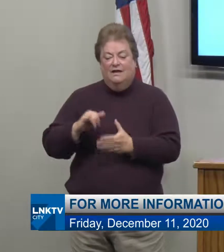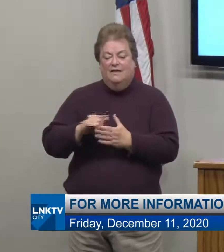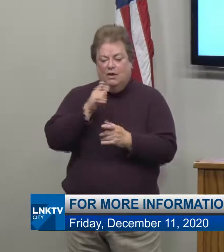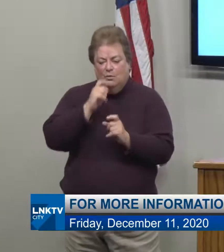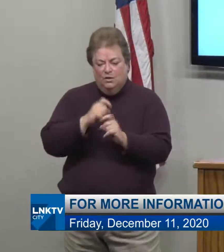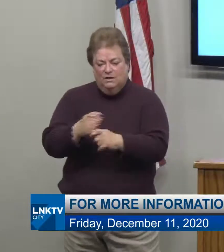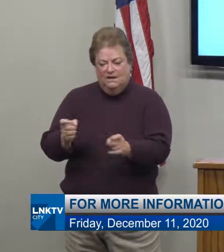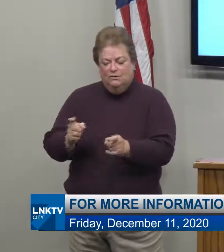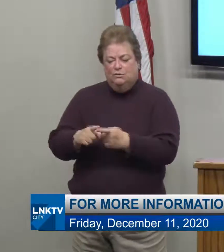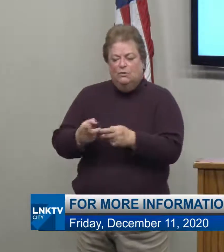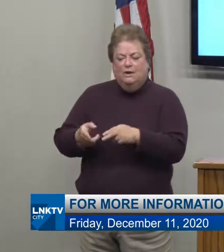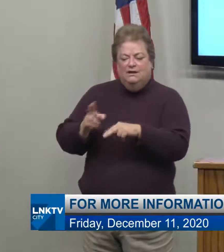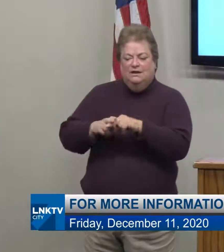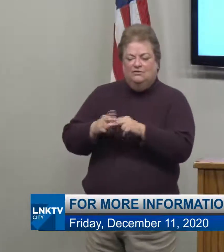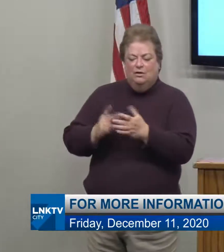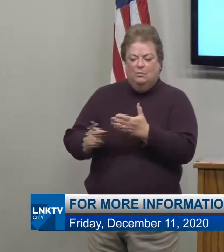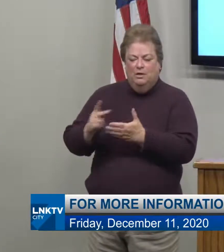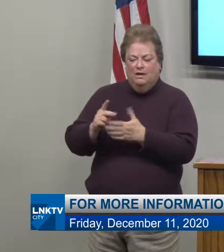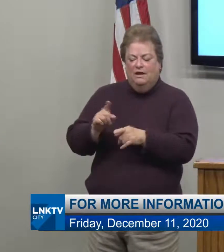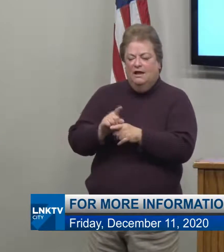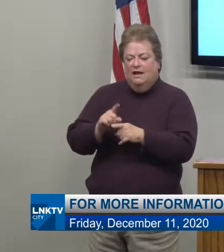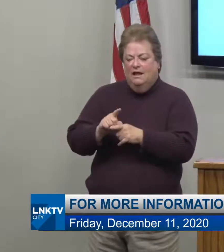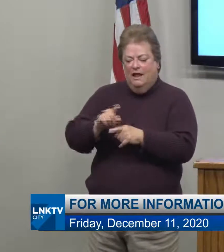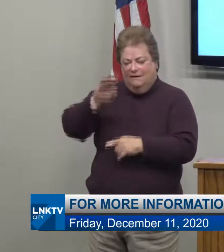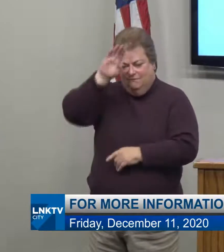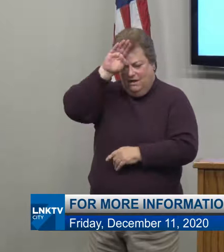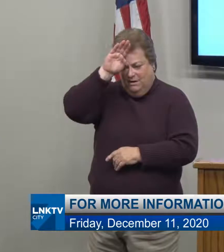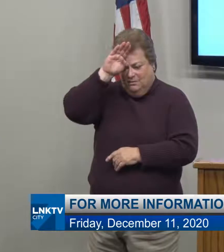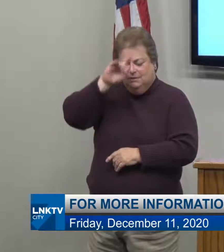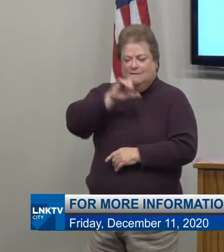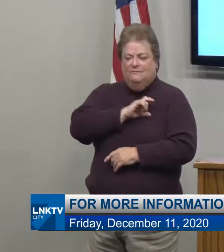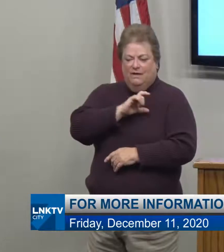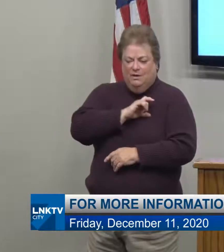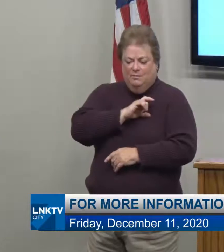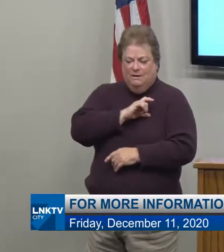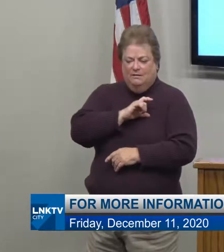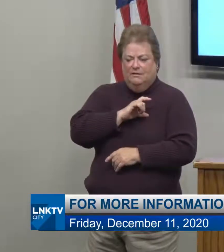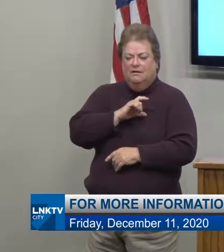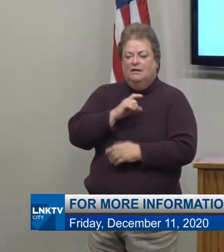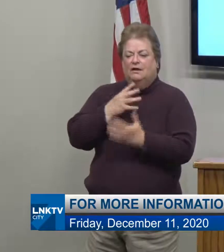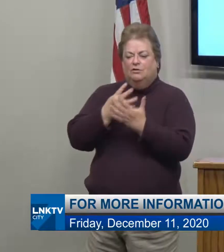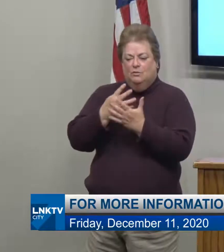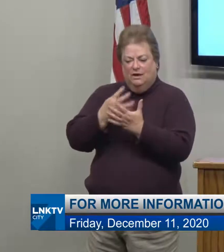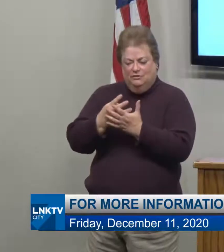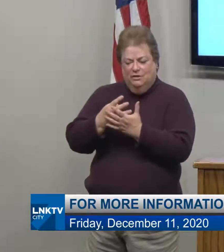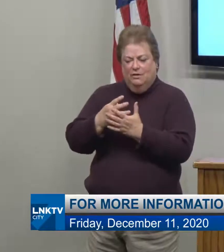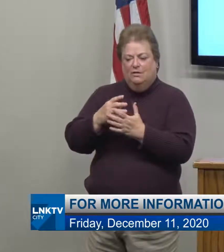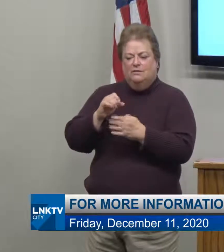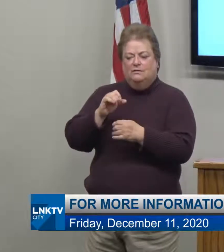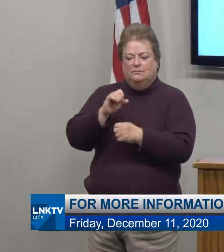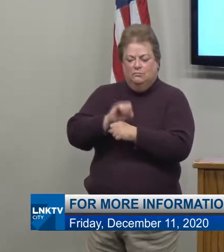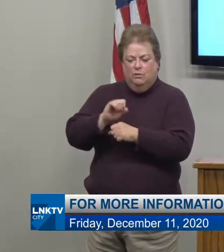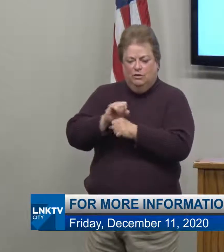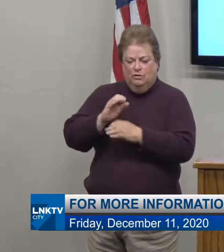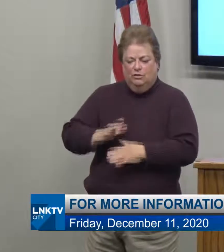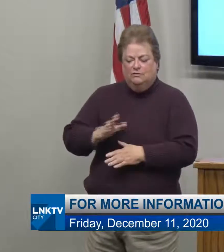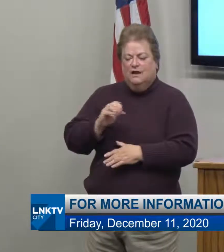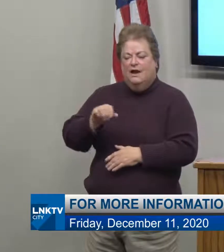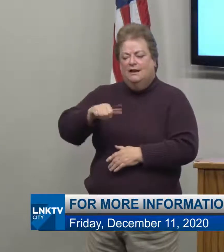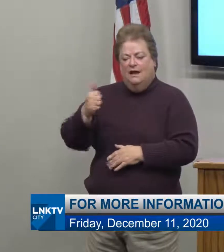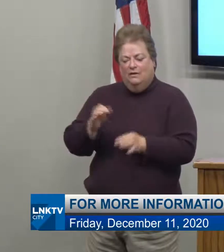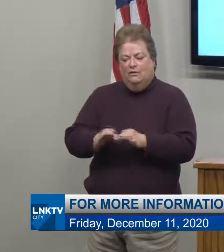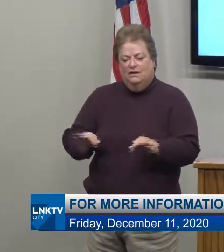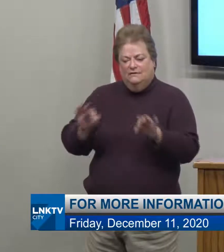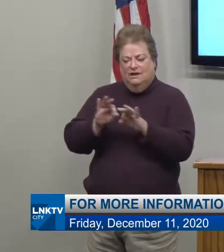additional priority groups like firefighters and police officers, correctional staff, and our other essential